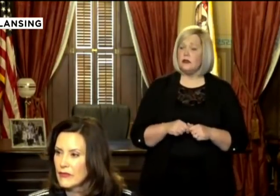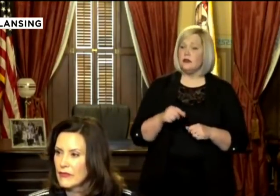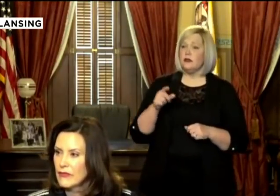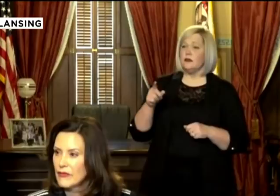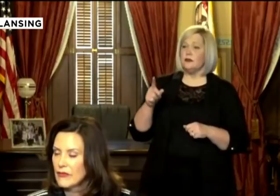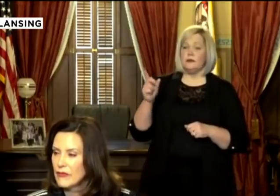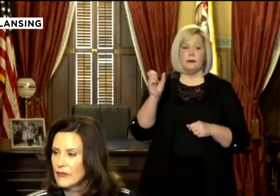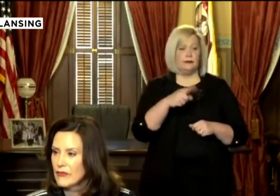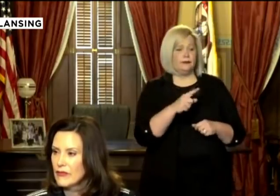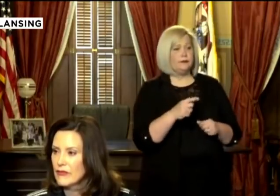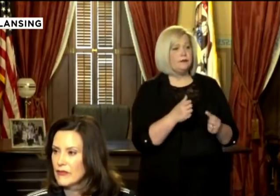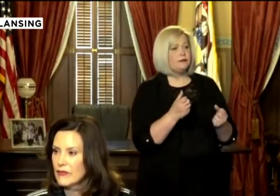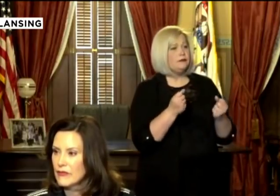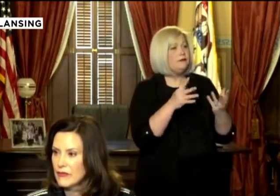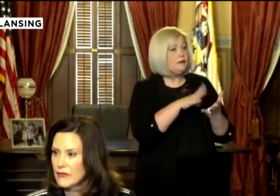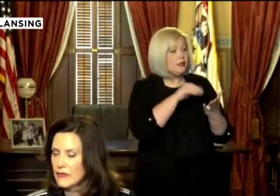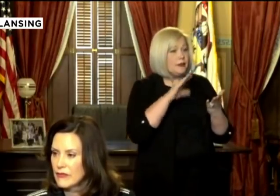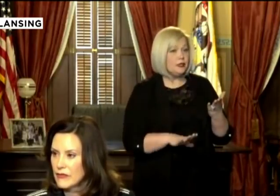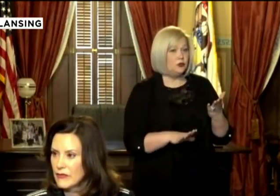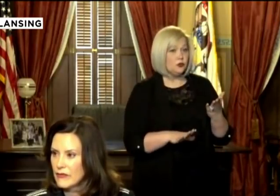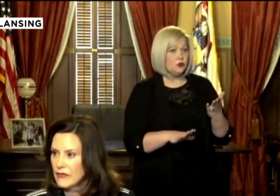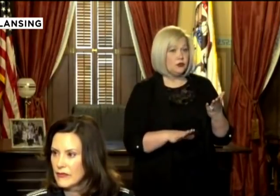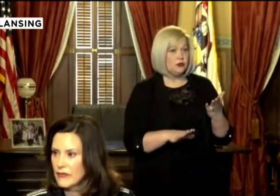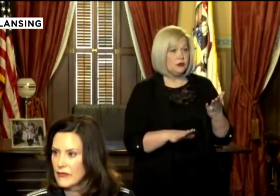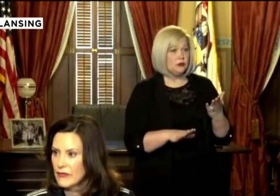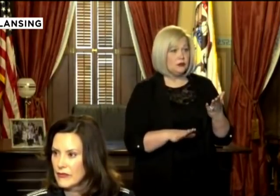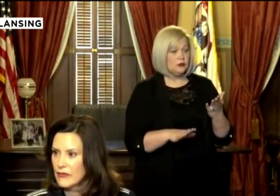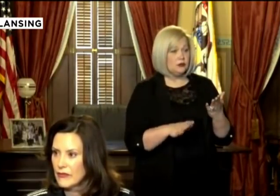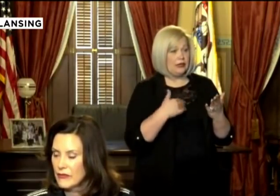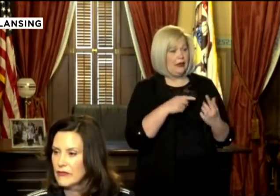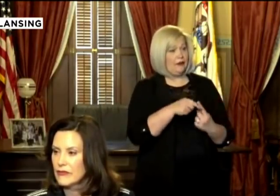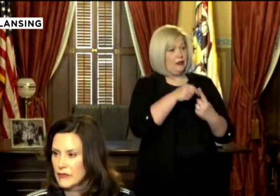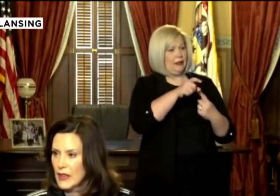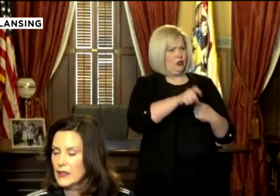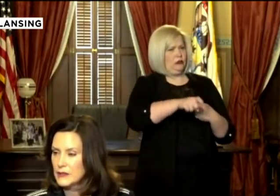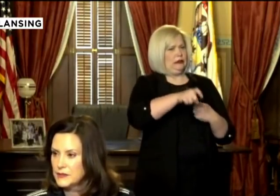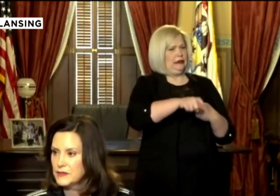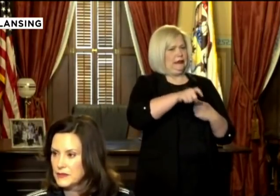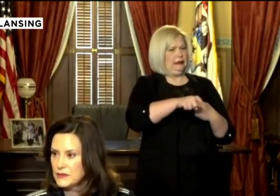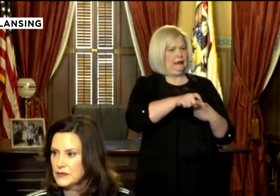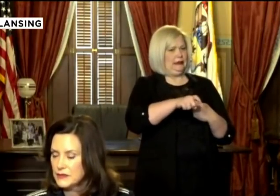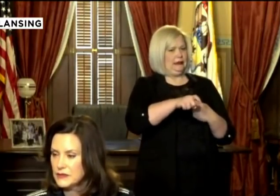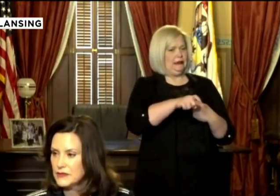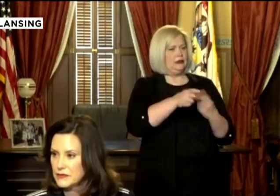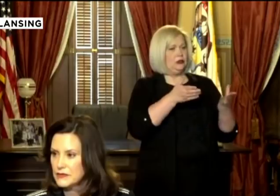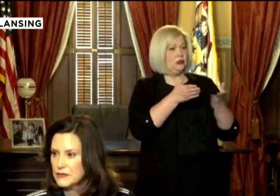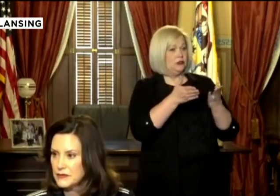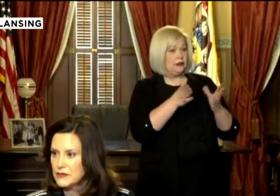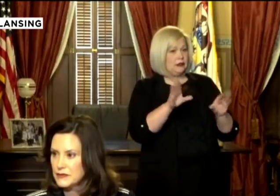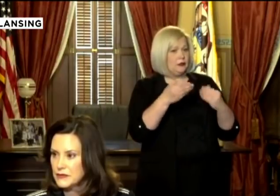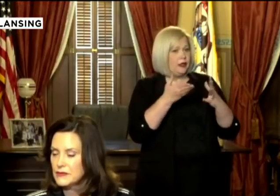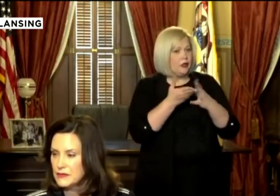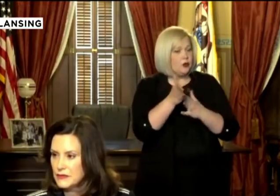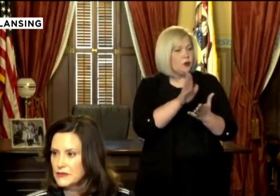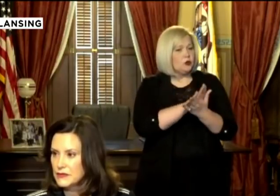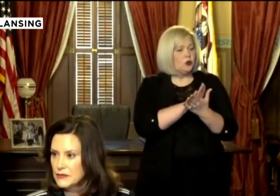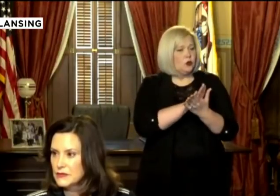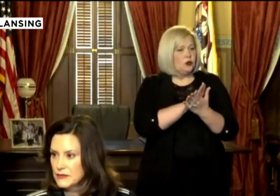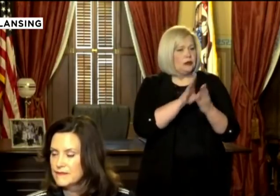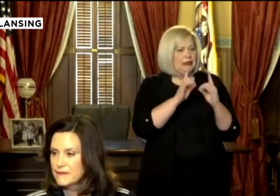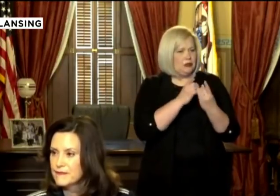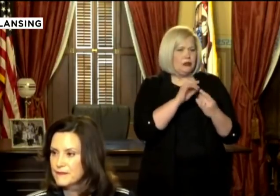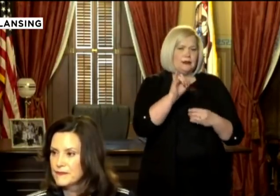There are a number of students who have special needs services that are provided through the